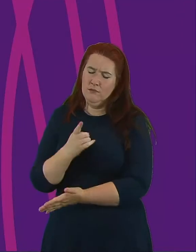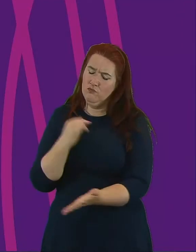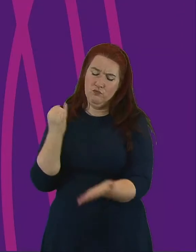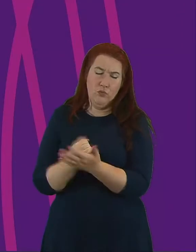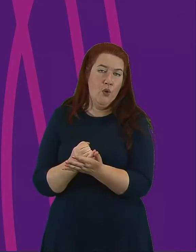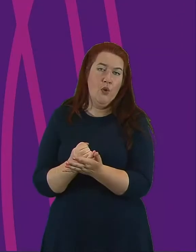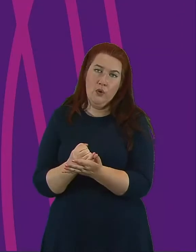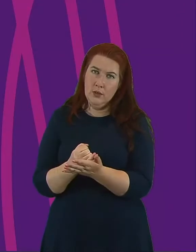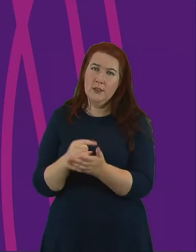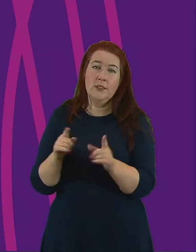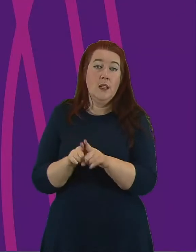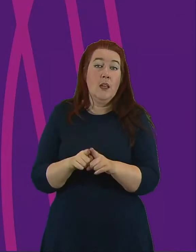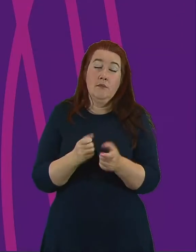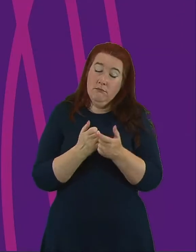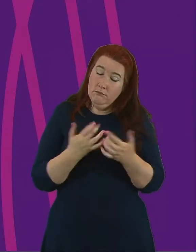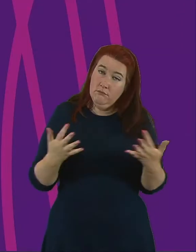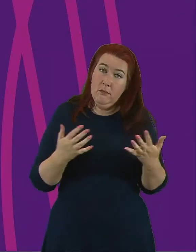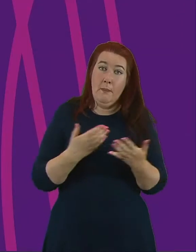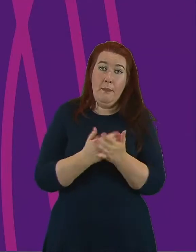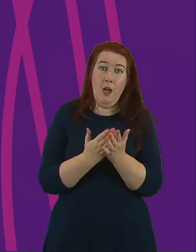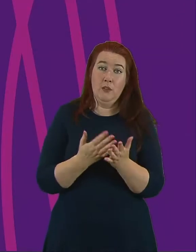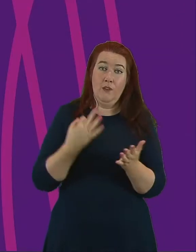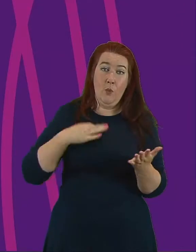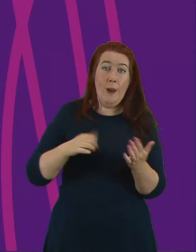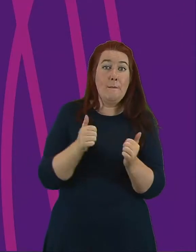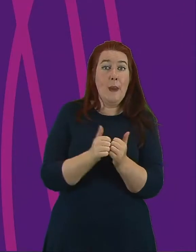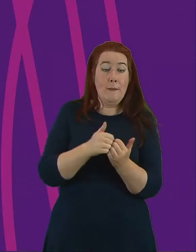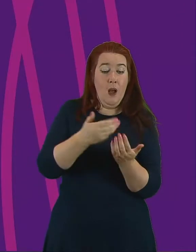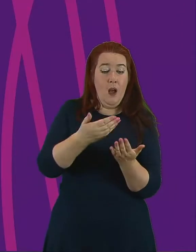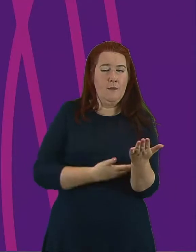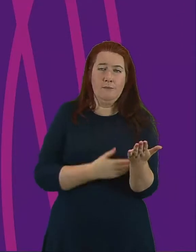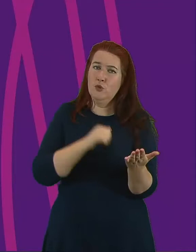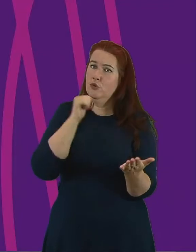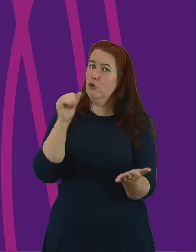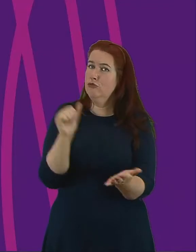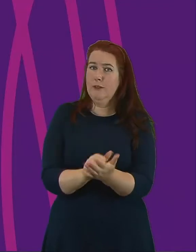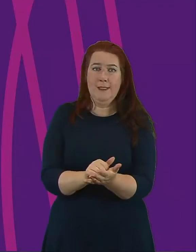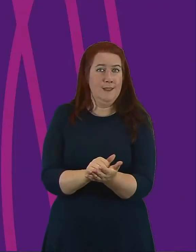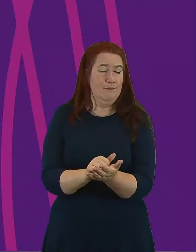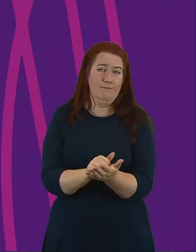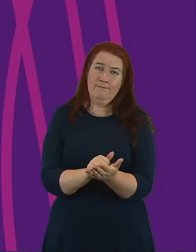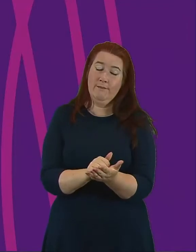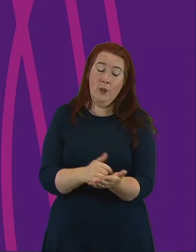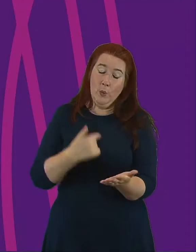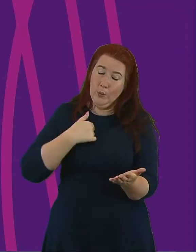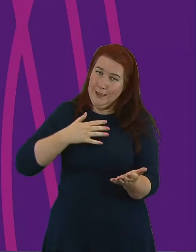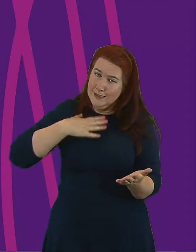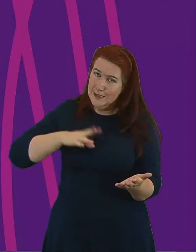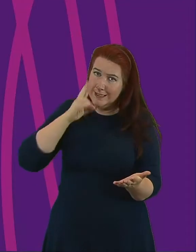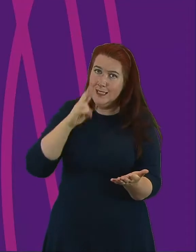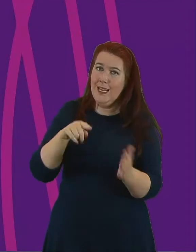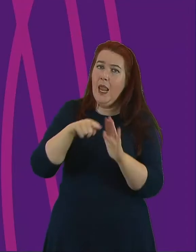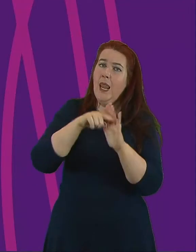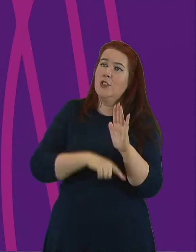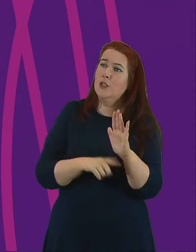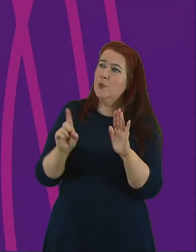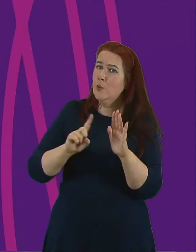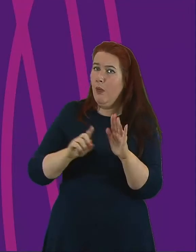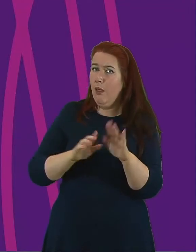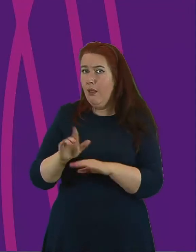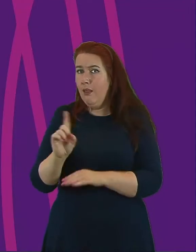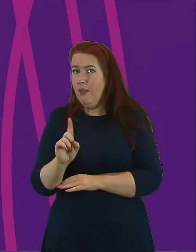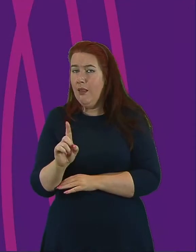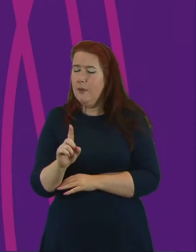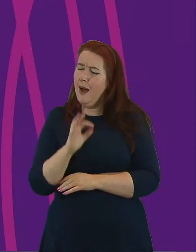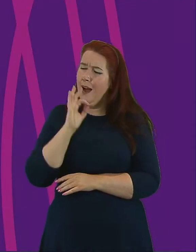of this white paper that are not right. We need to see what the legislation brings forward, but can I ask the Cabinet